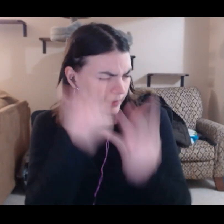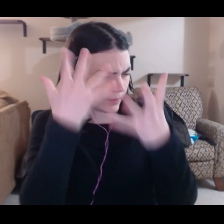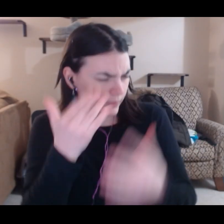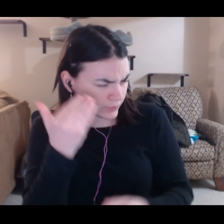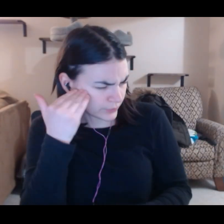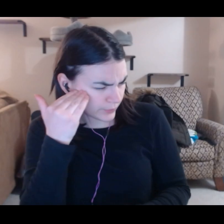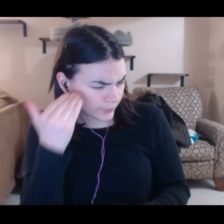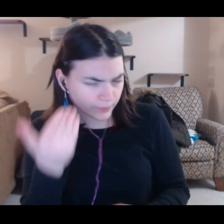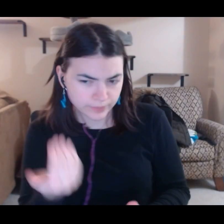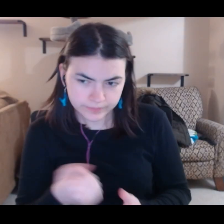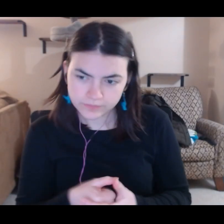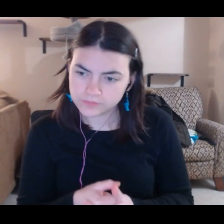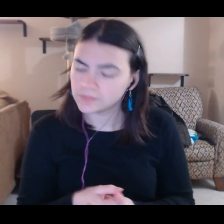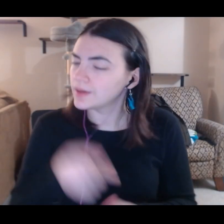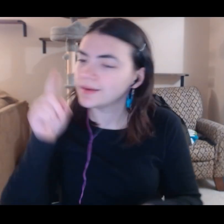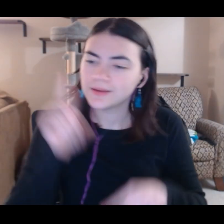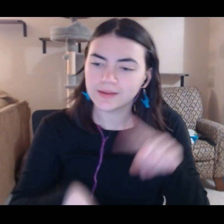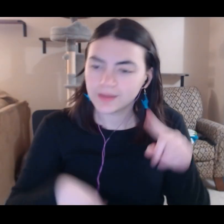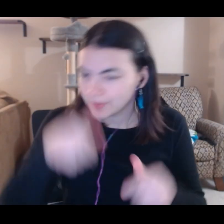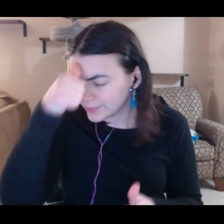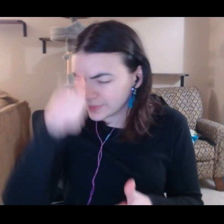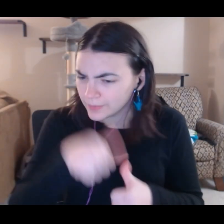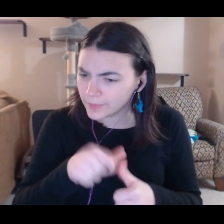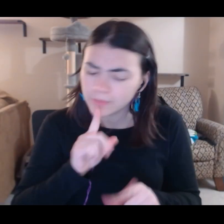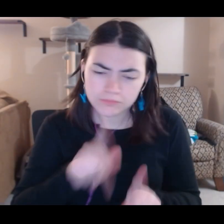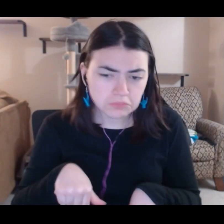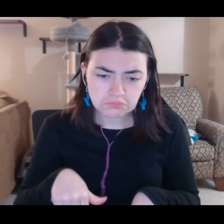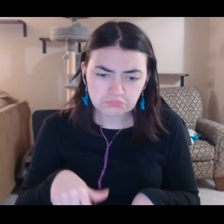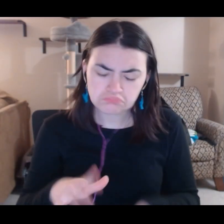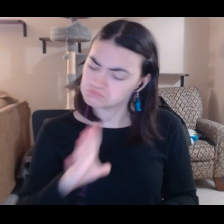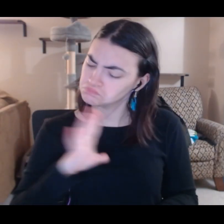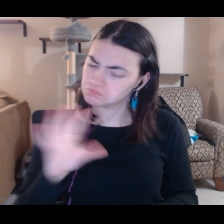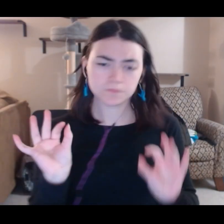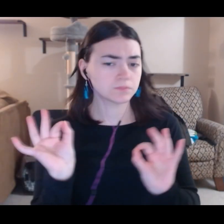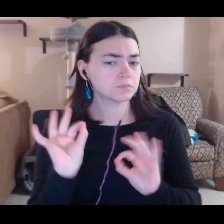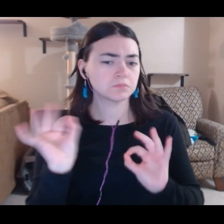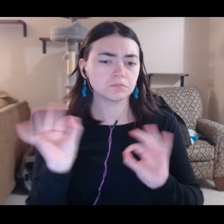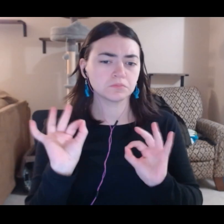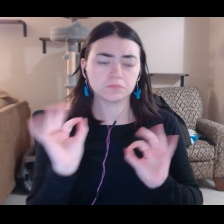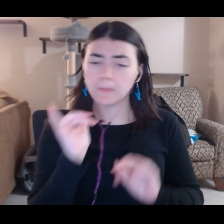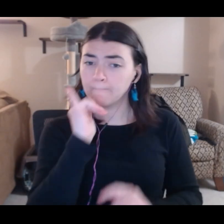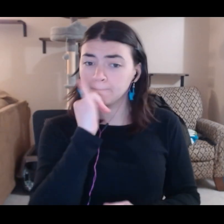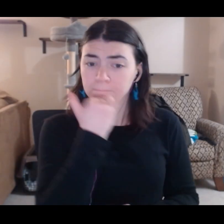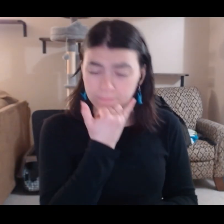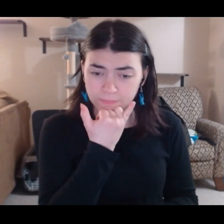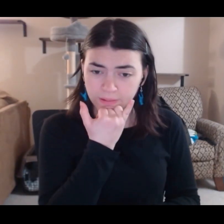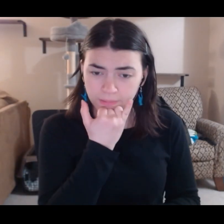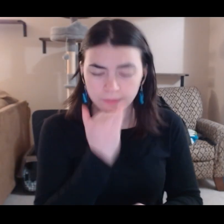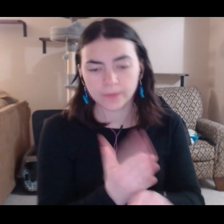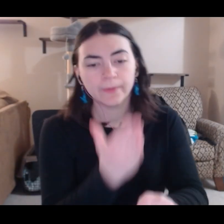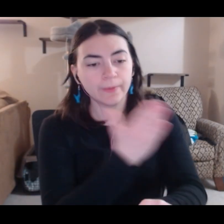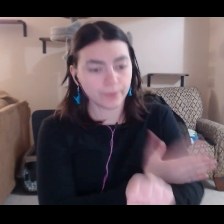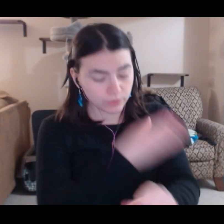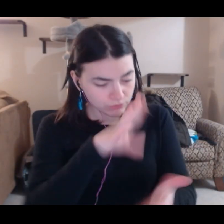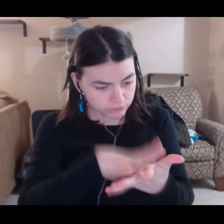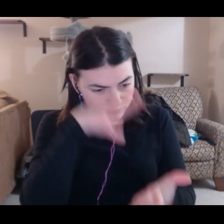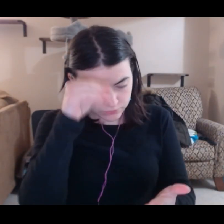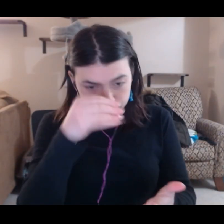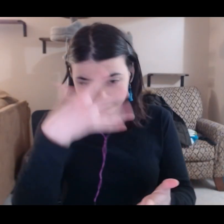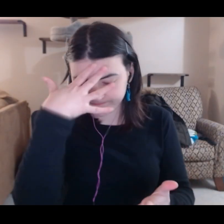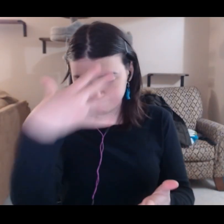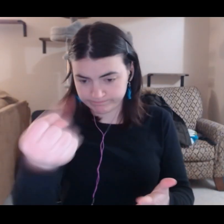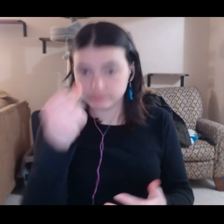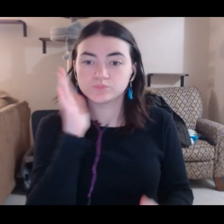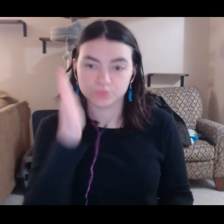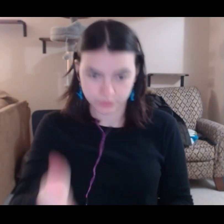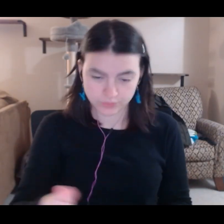answers? Not to worry, making mistakes can actually improve learning in the long term. It's theorized that as